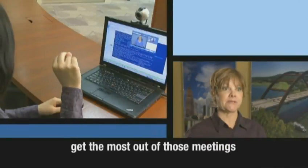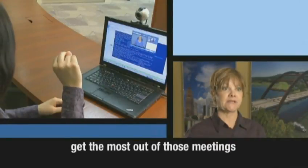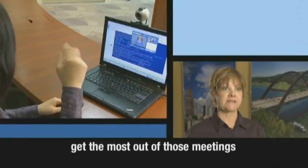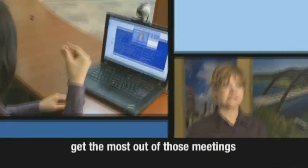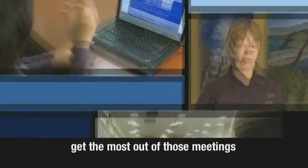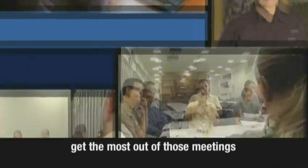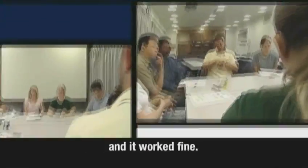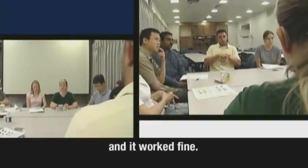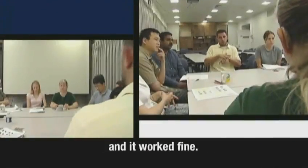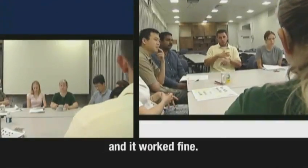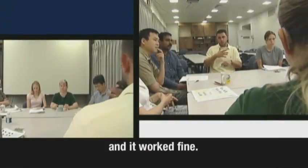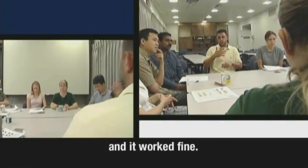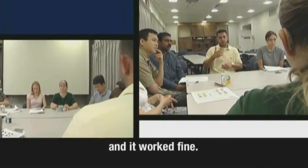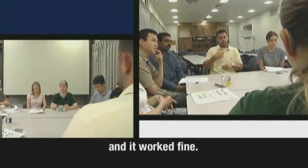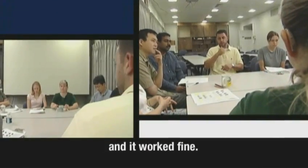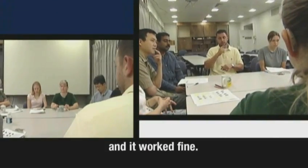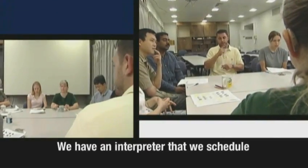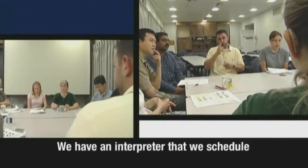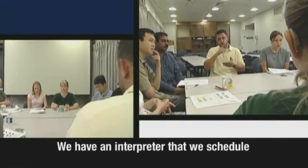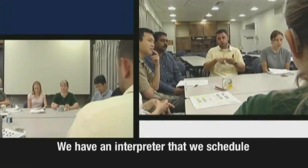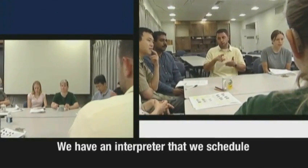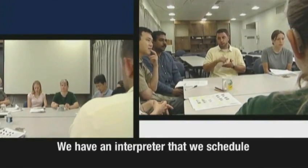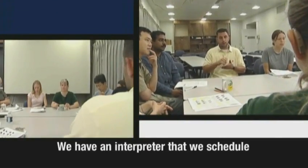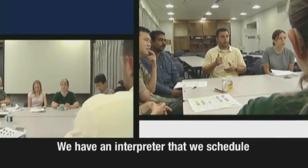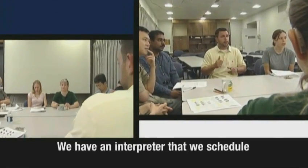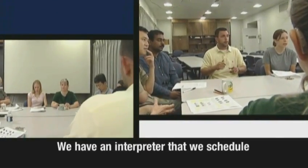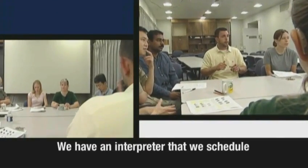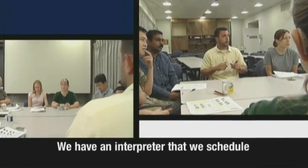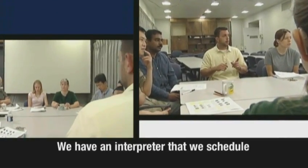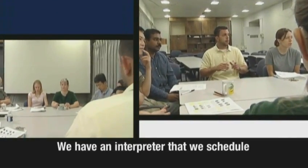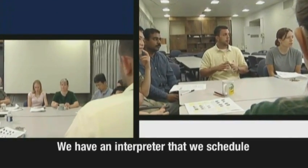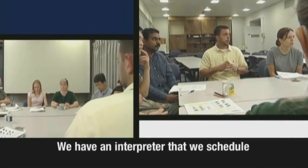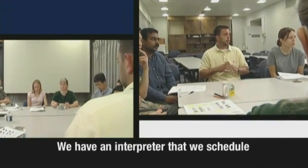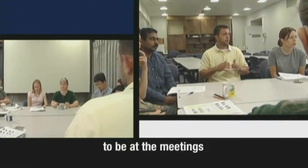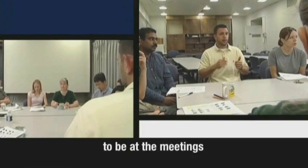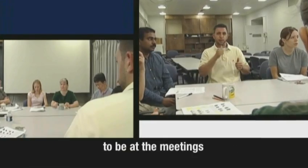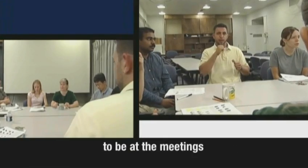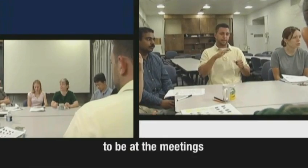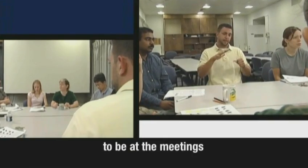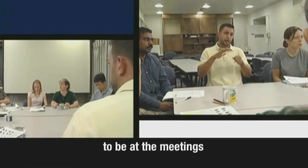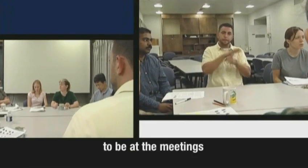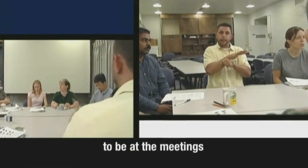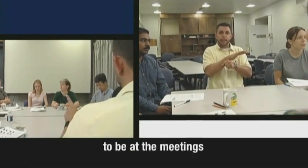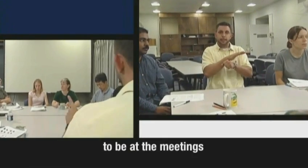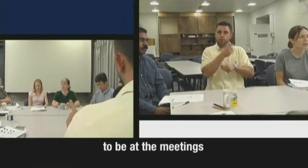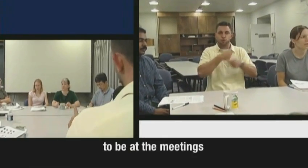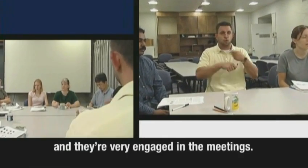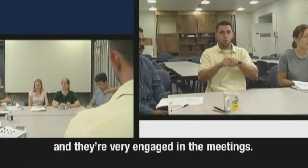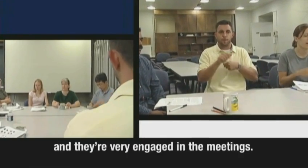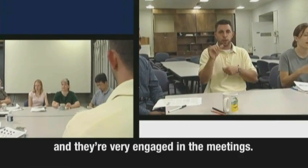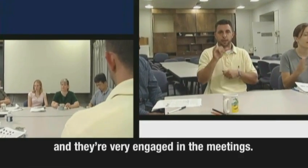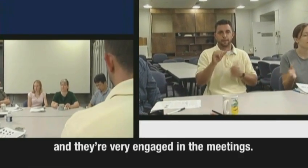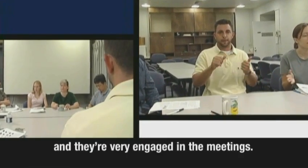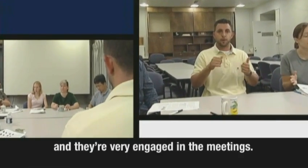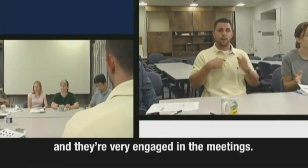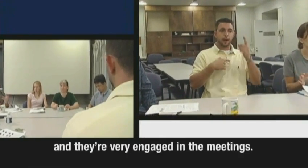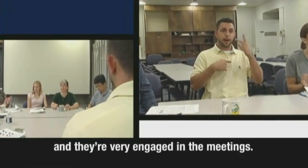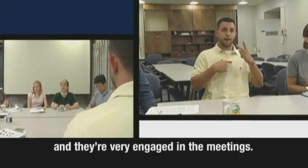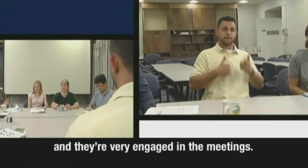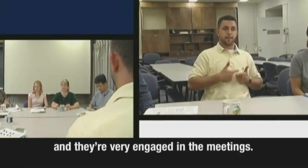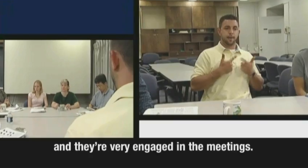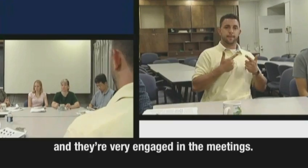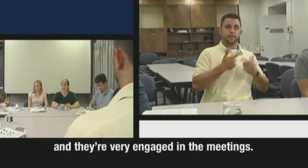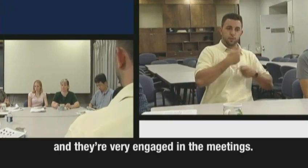those meetings, and it worked fine. We have an interpreter that we schedule to be at the meetings, and they're